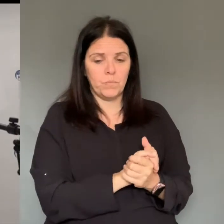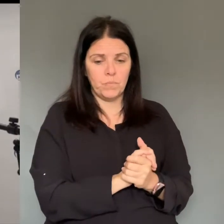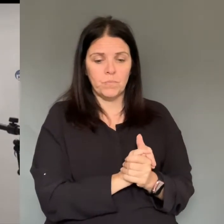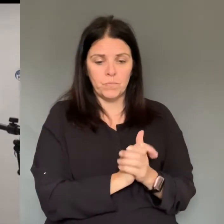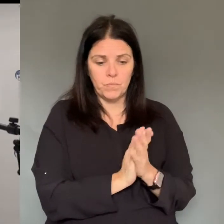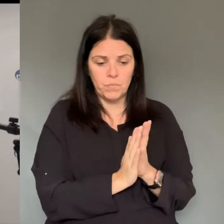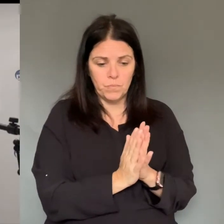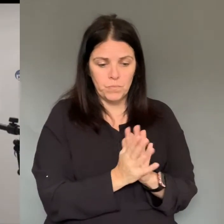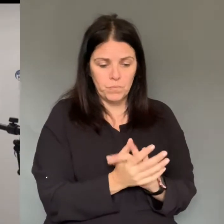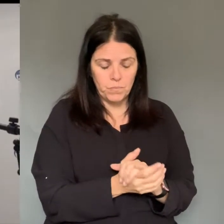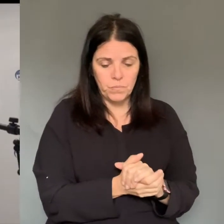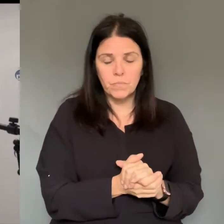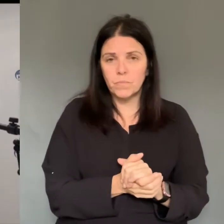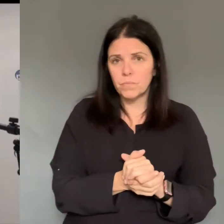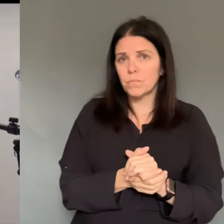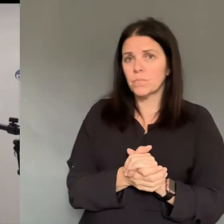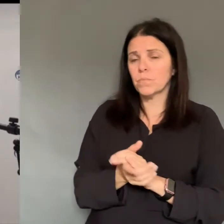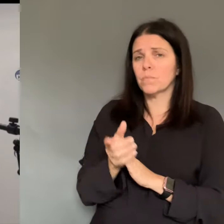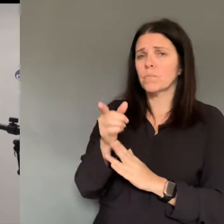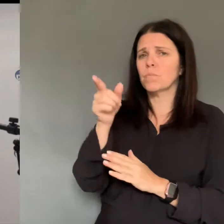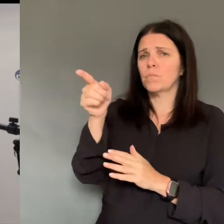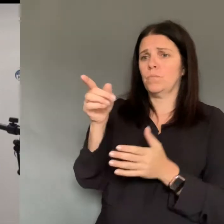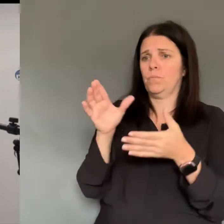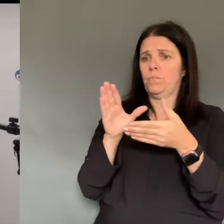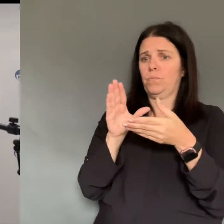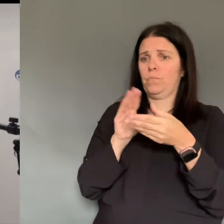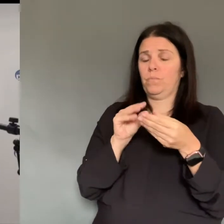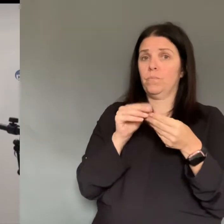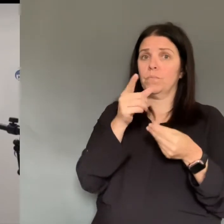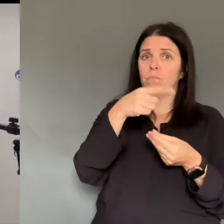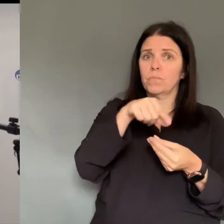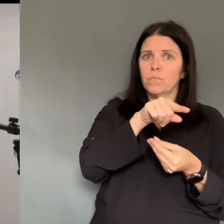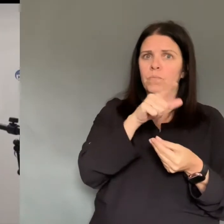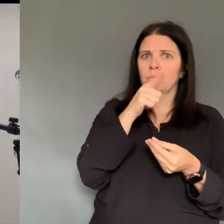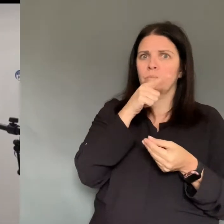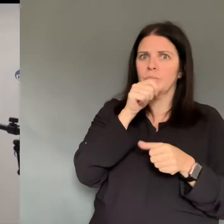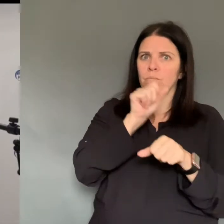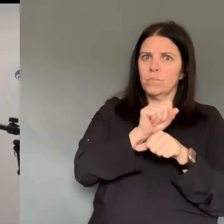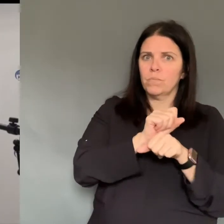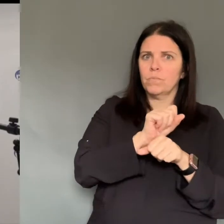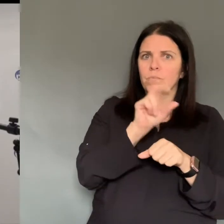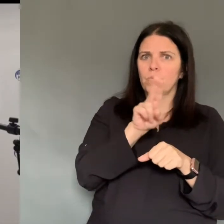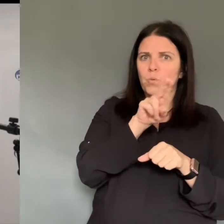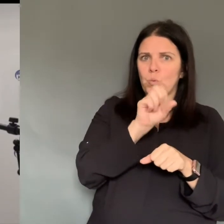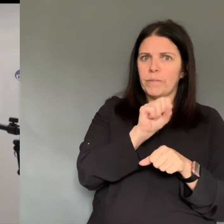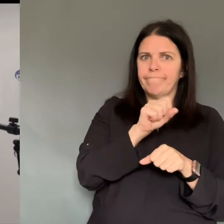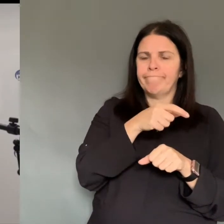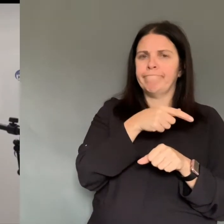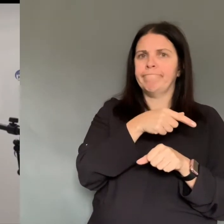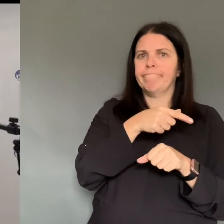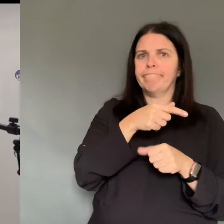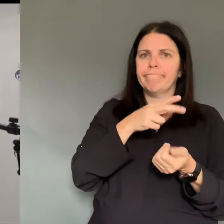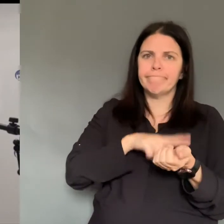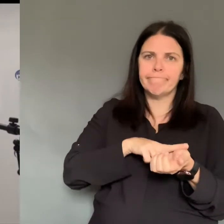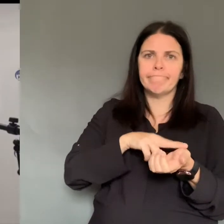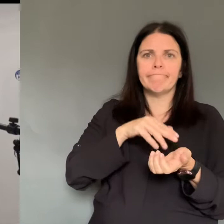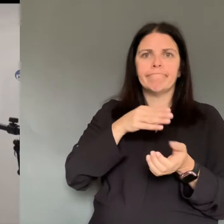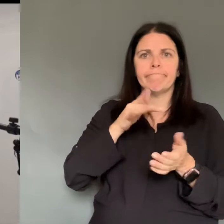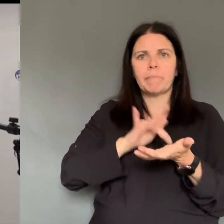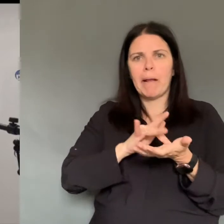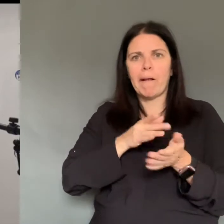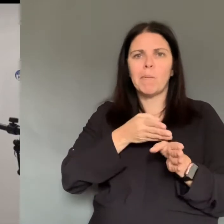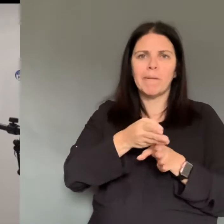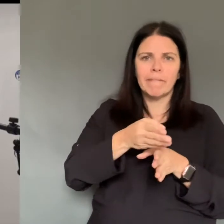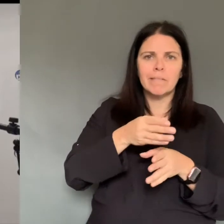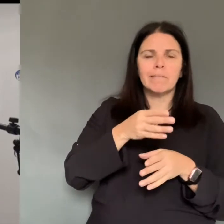and restrict our staff movement from, especially if they're working in Michigan and also in Windsor-Essex, and what can